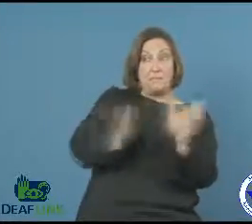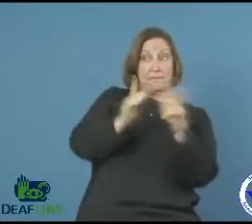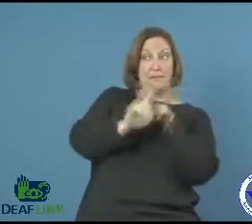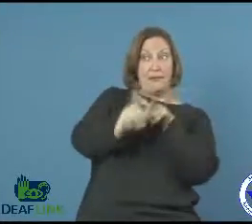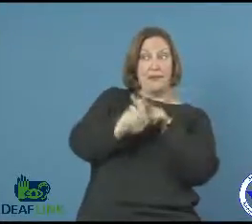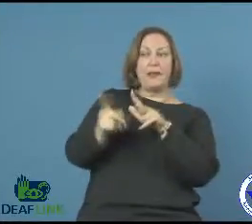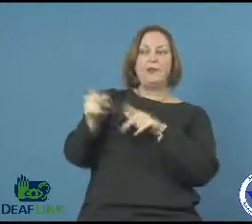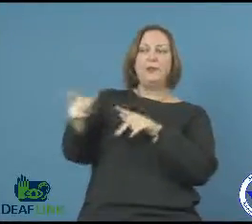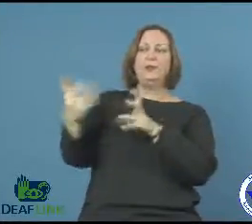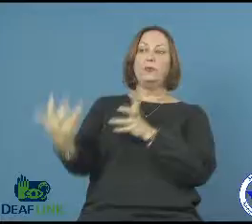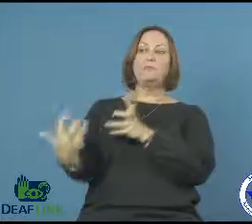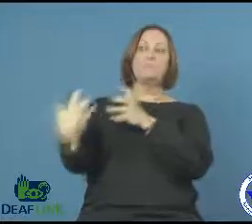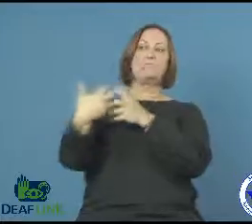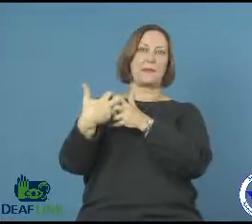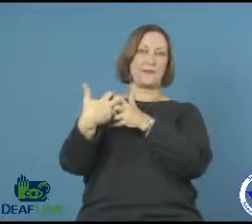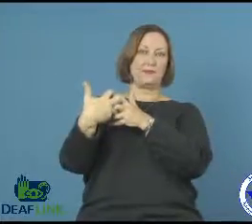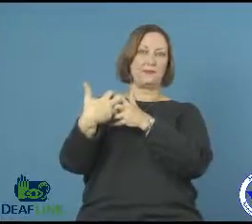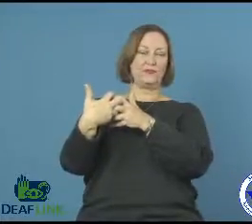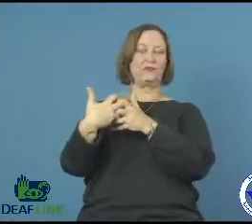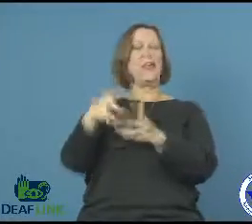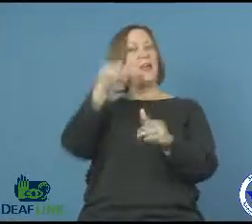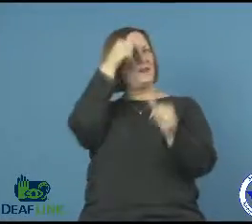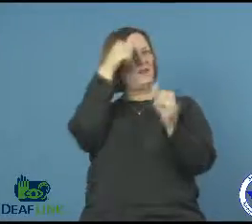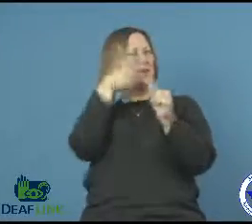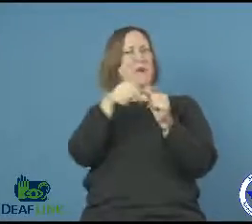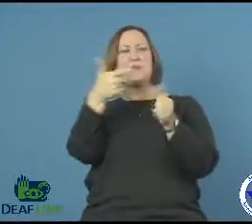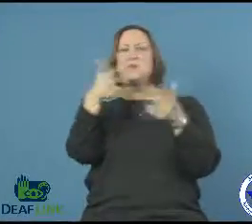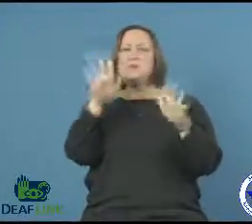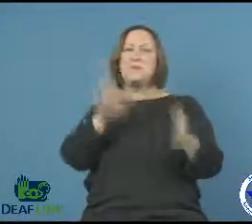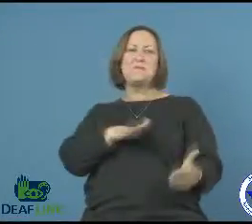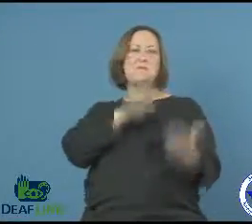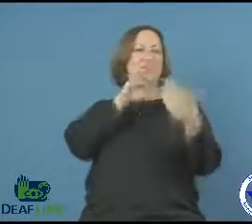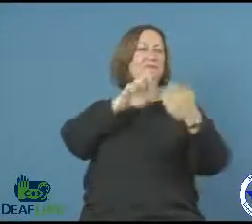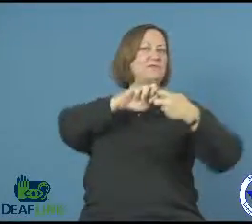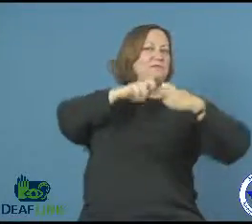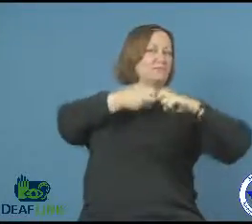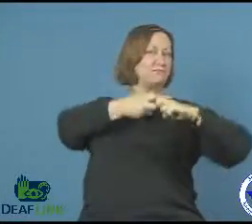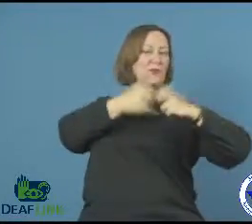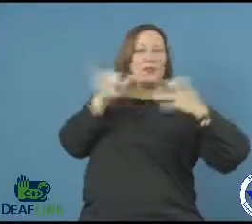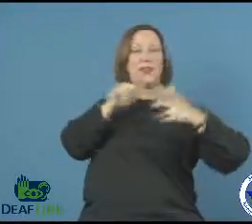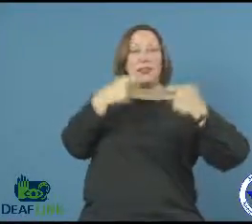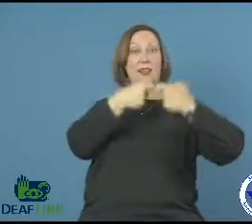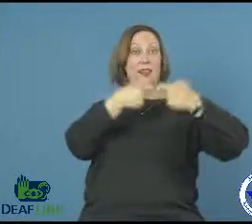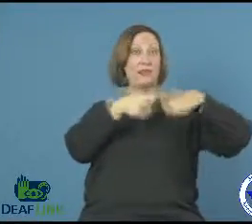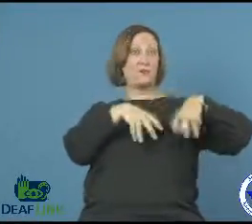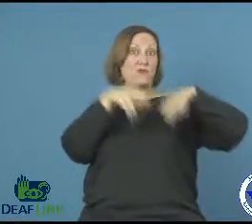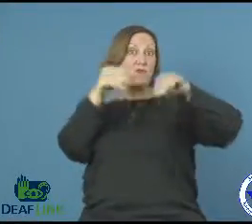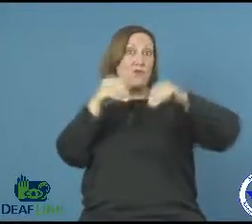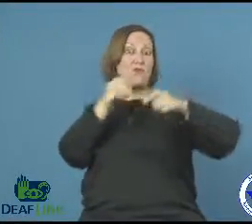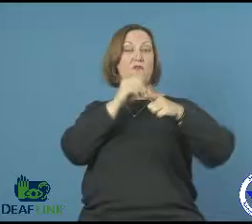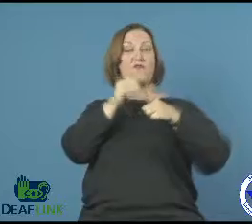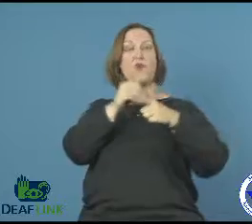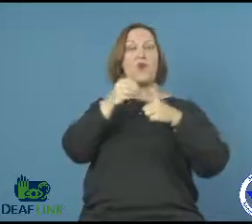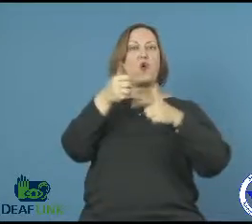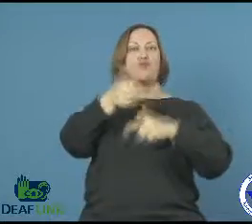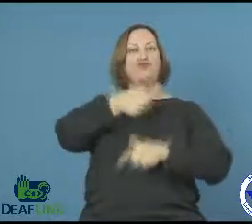workplace. Remember to include strategies you already use to deal with power outages